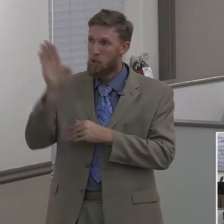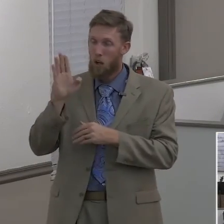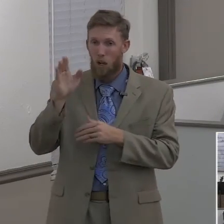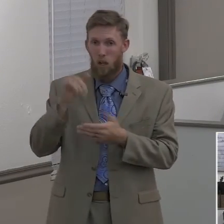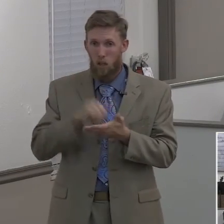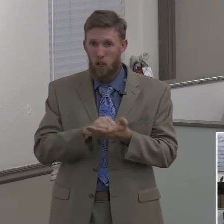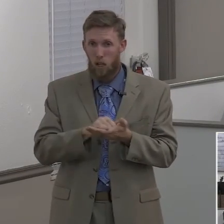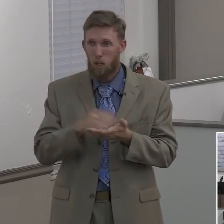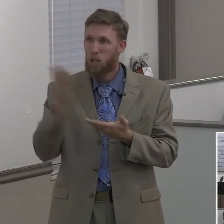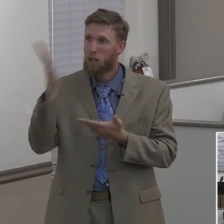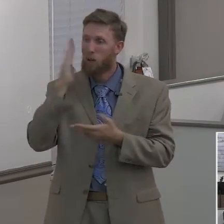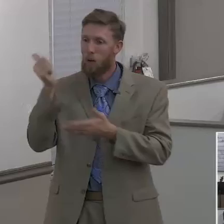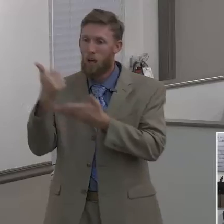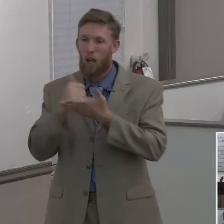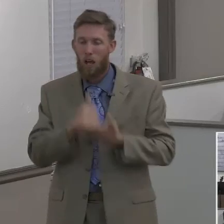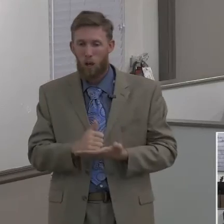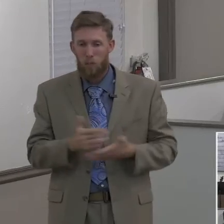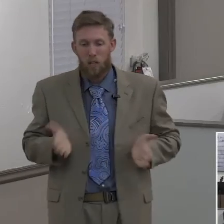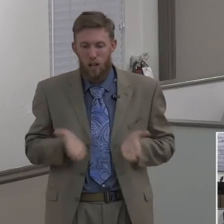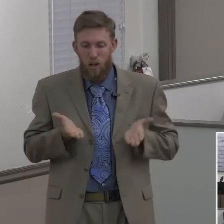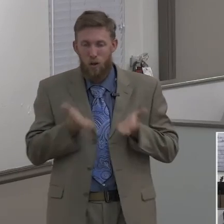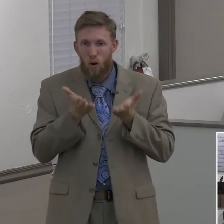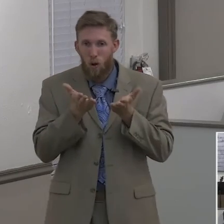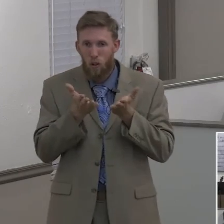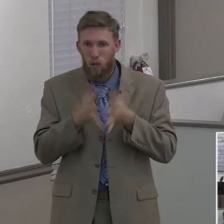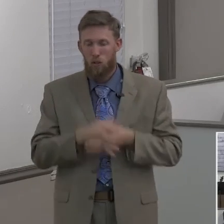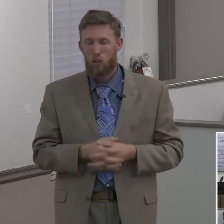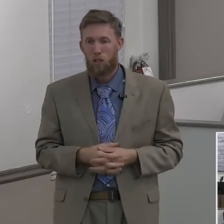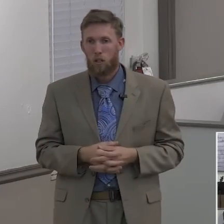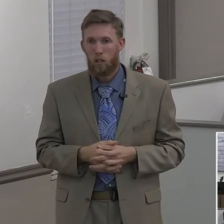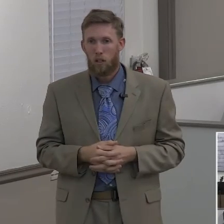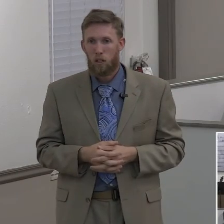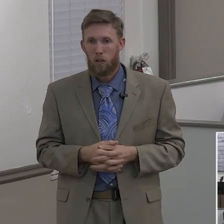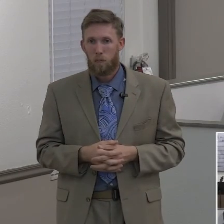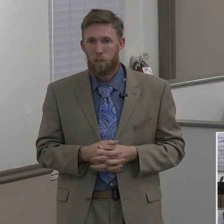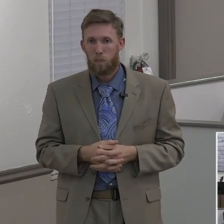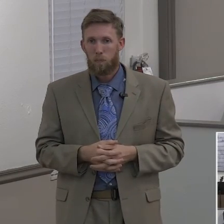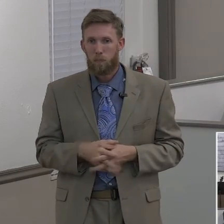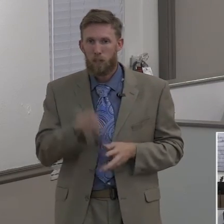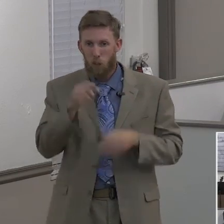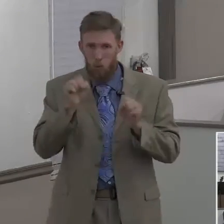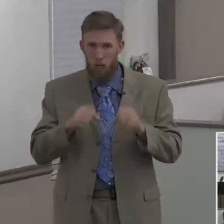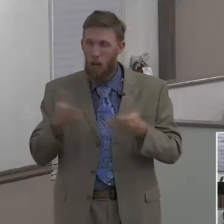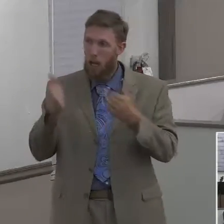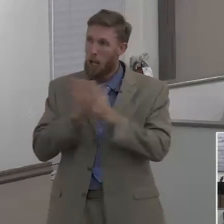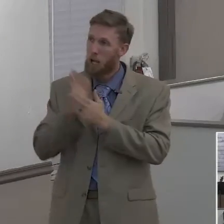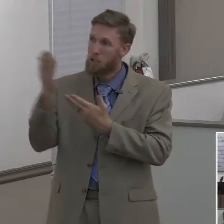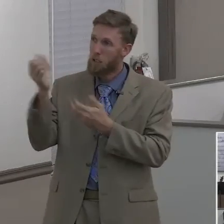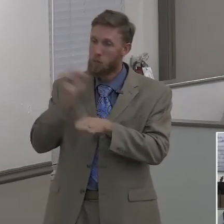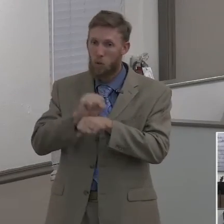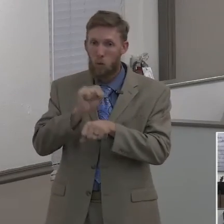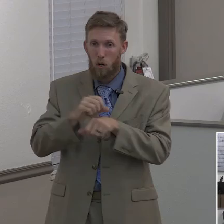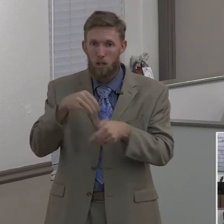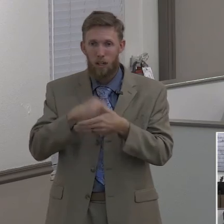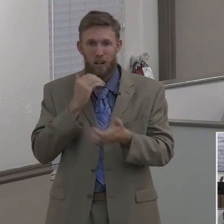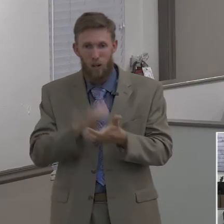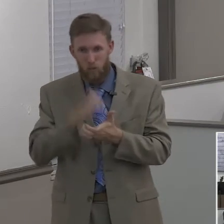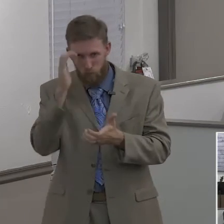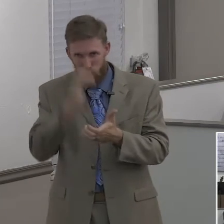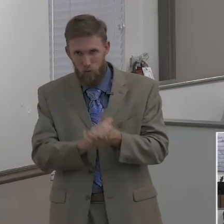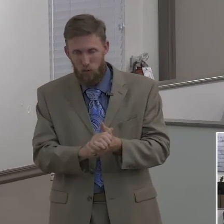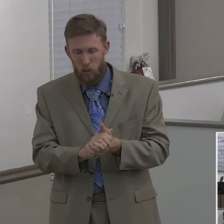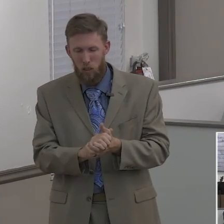He's going to help you. And He's going to encourage you. And He, you know, and you can ask Him to work in your husband's life. You can ask Him to work in your wife's